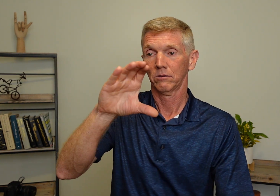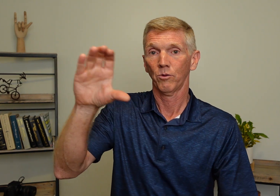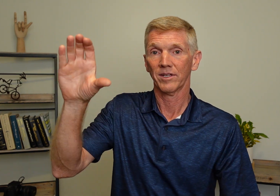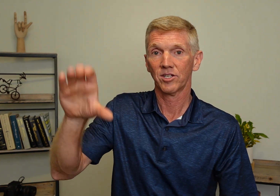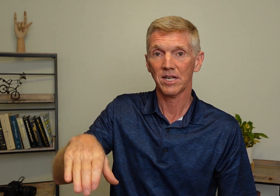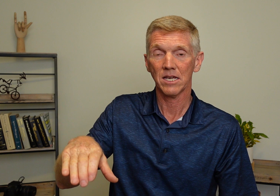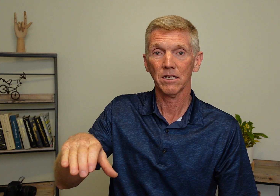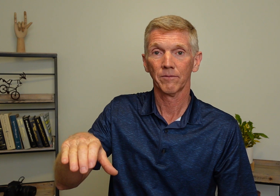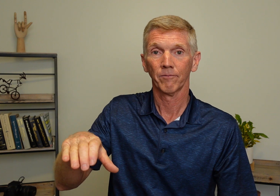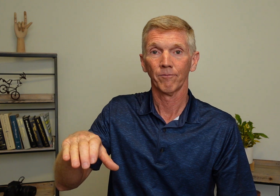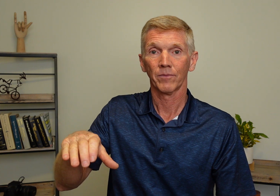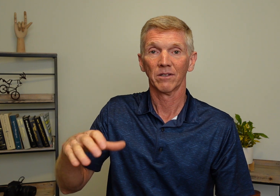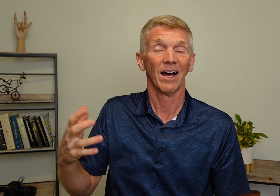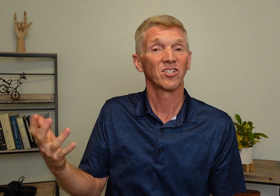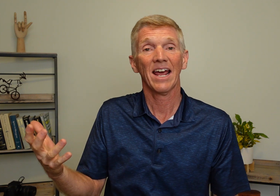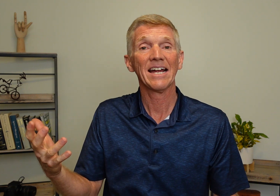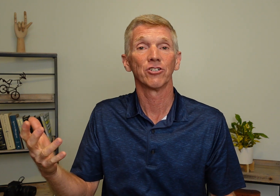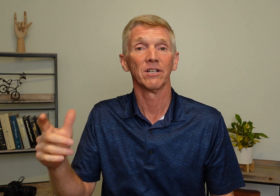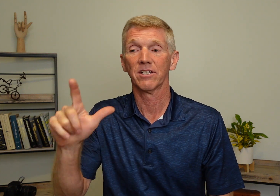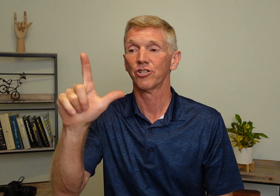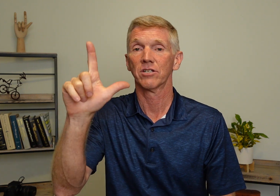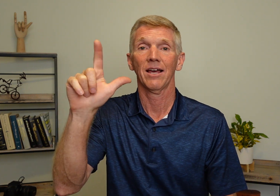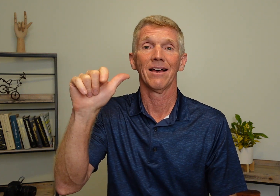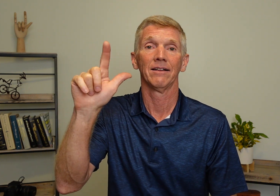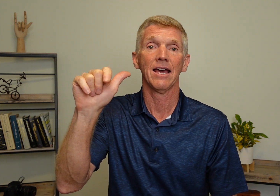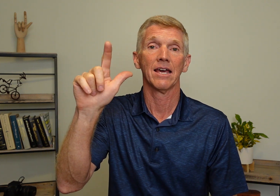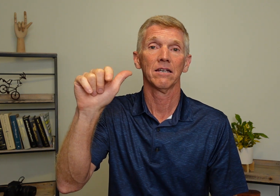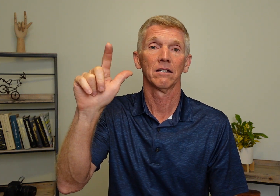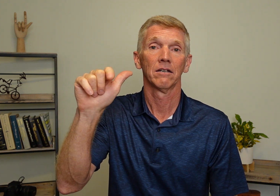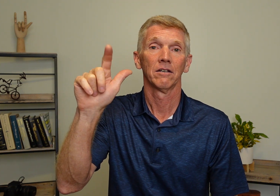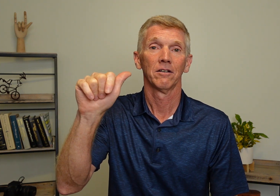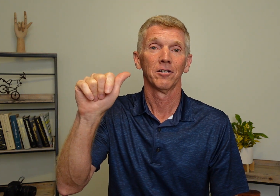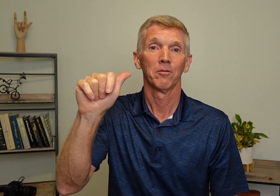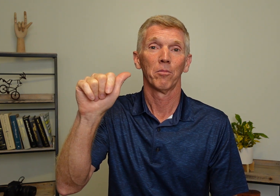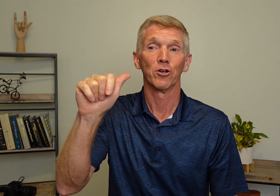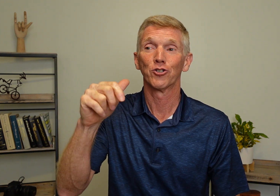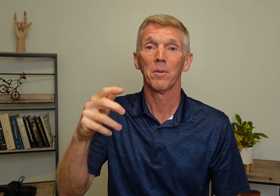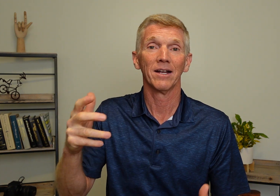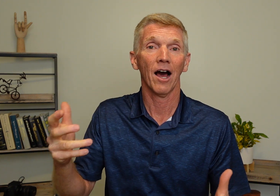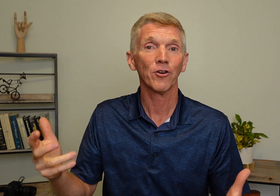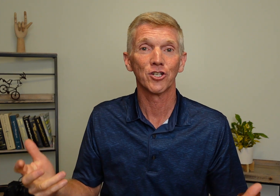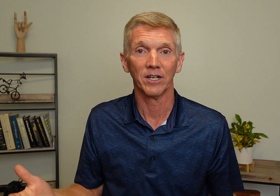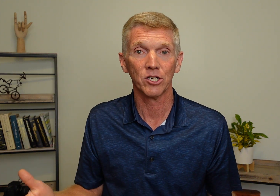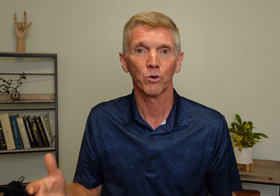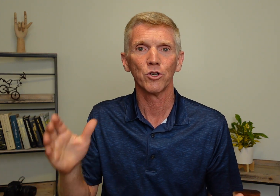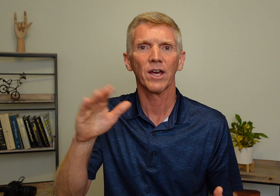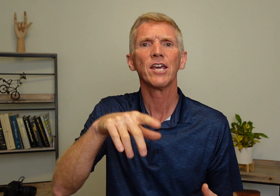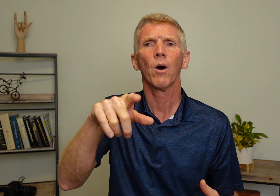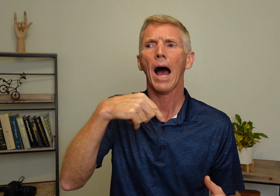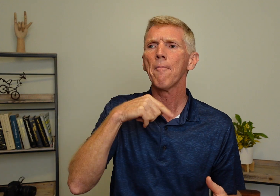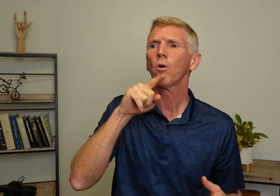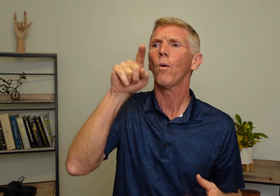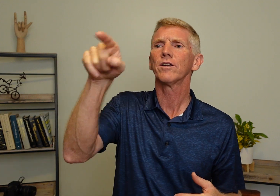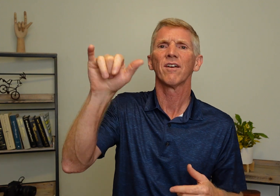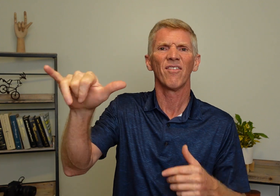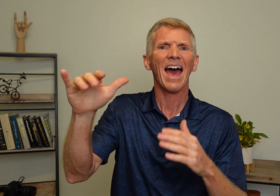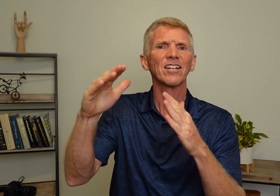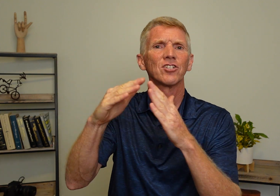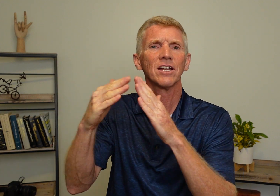with a C. Los Angeles is just LA. But there's so many other cities where you'll say, hey, you know what, I'm going to that